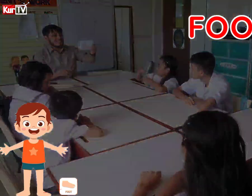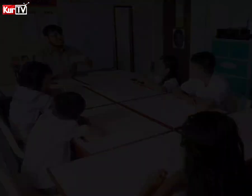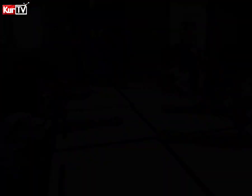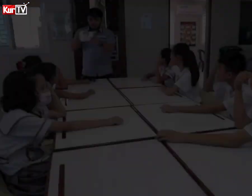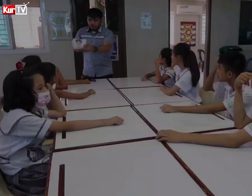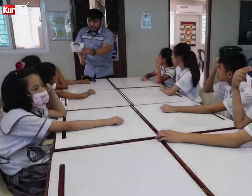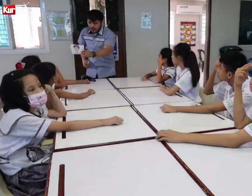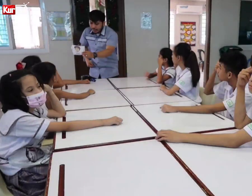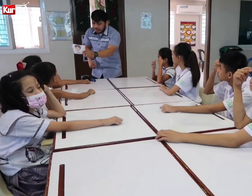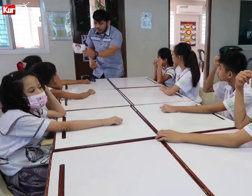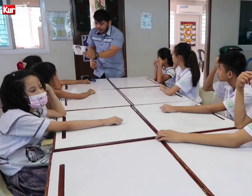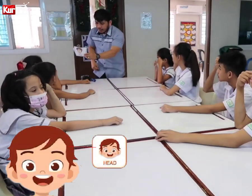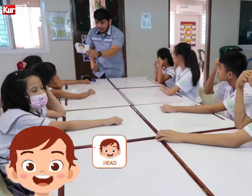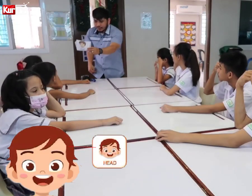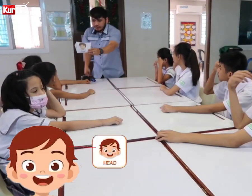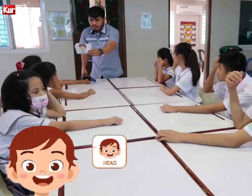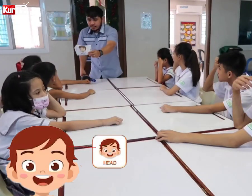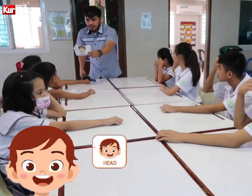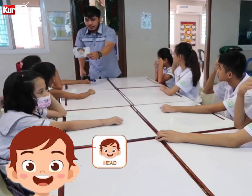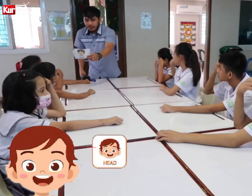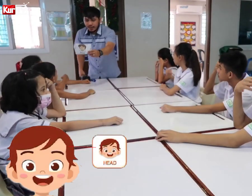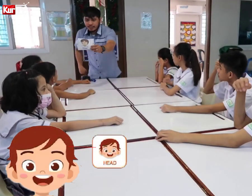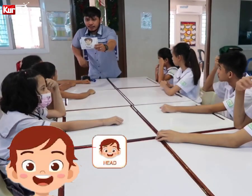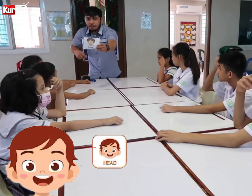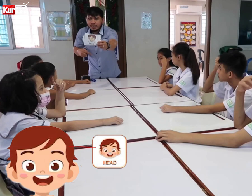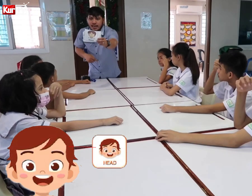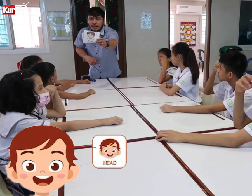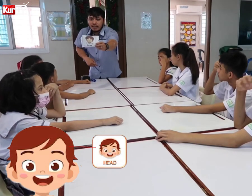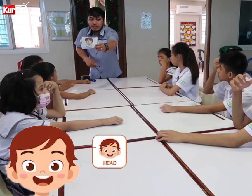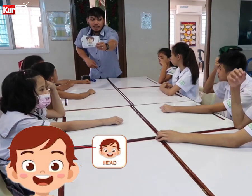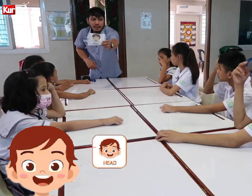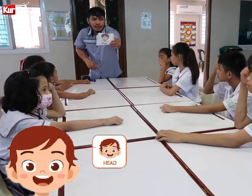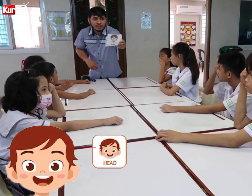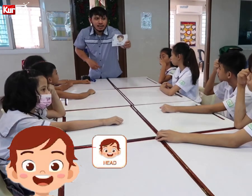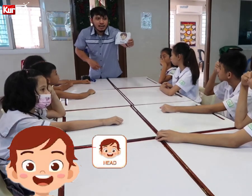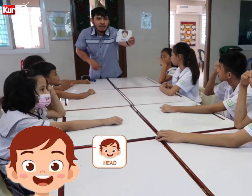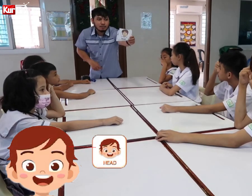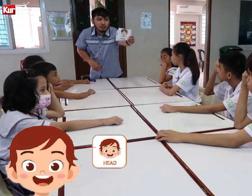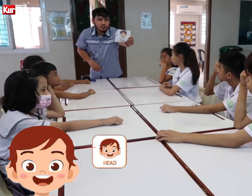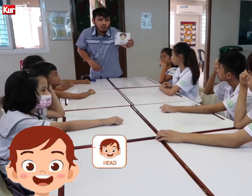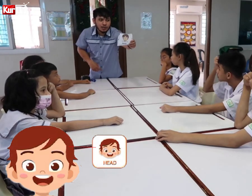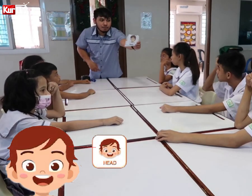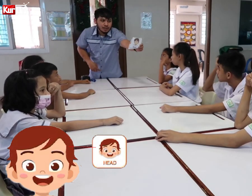How do you sign? Head. Head. Sabrina. Head. How about you, Kirby?